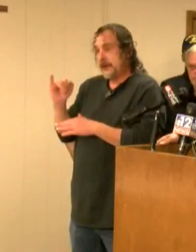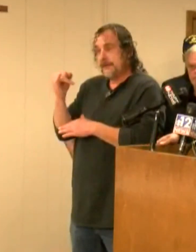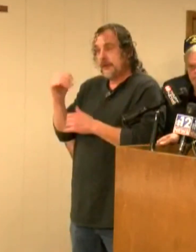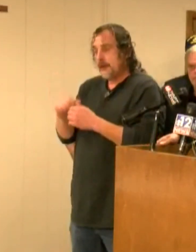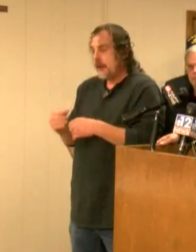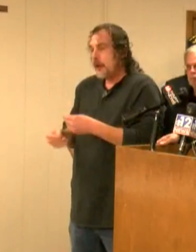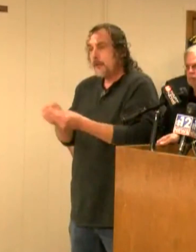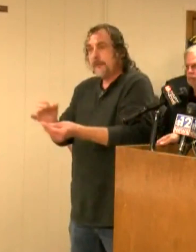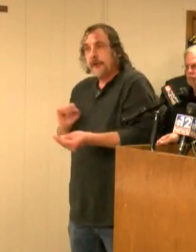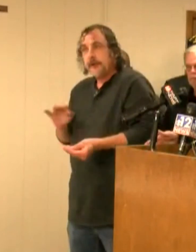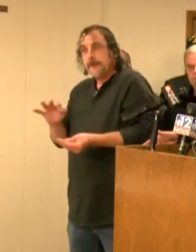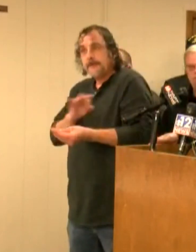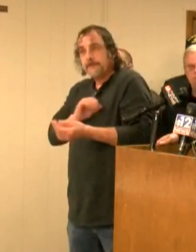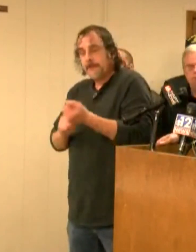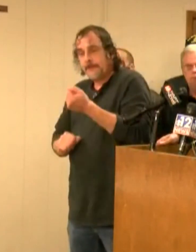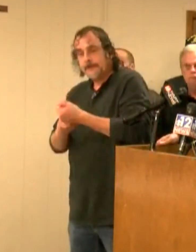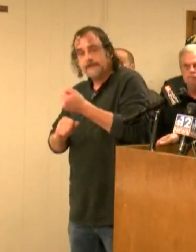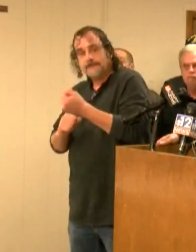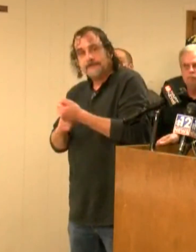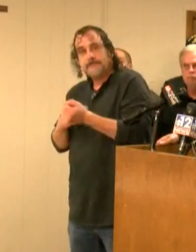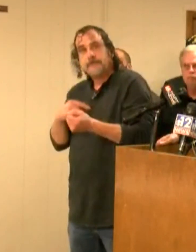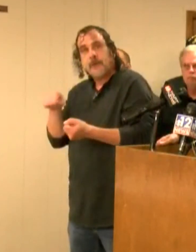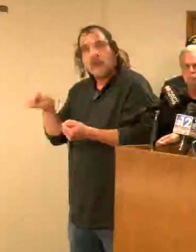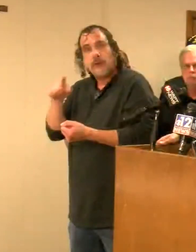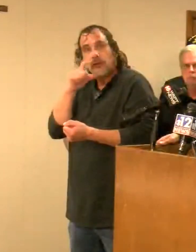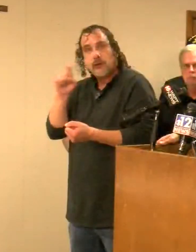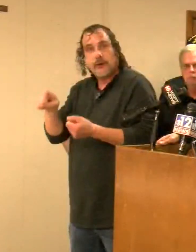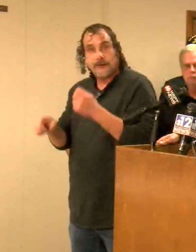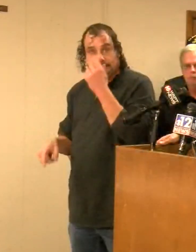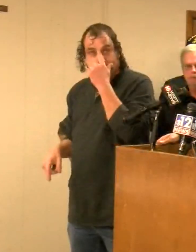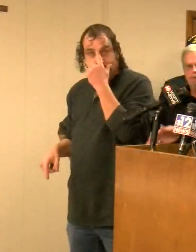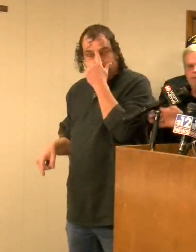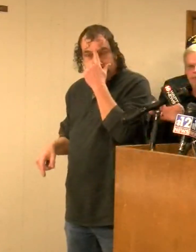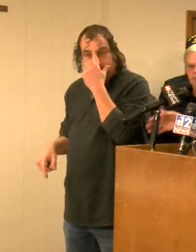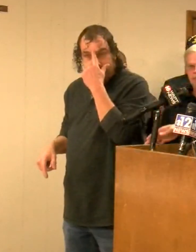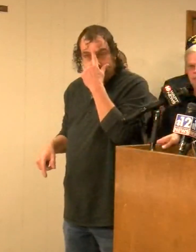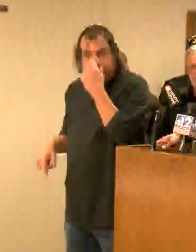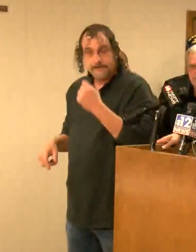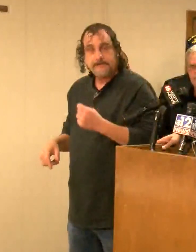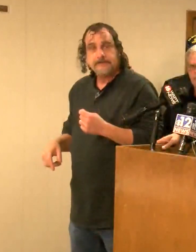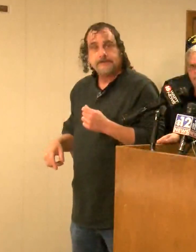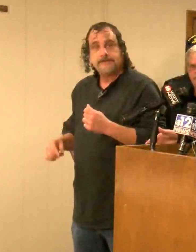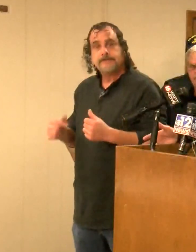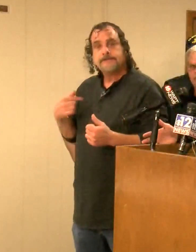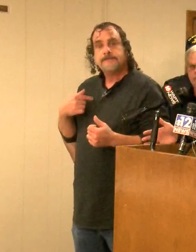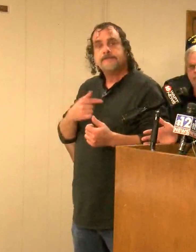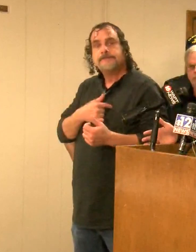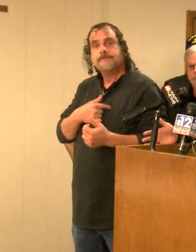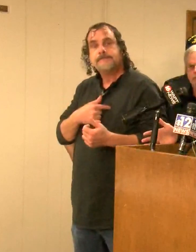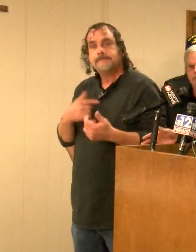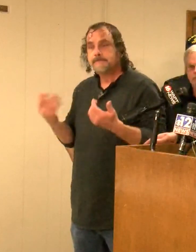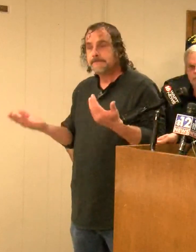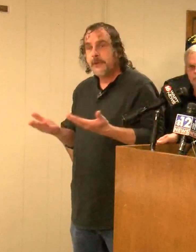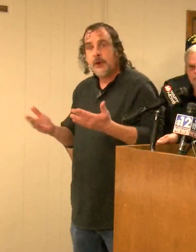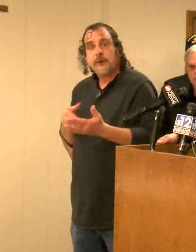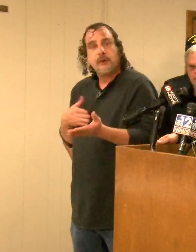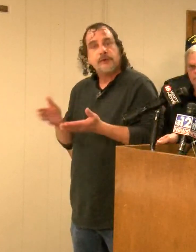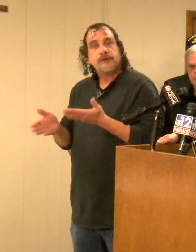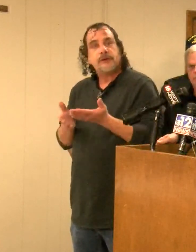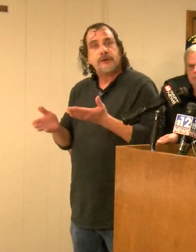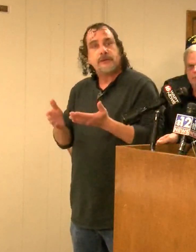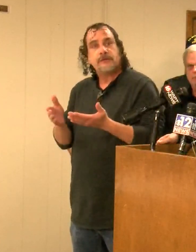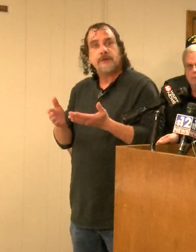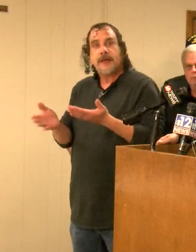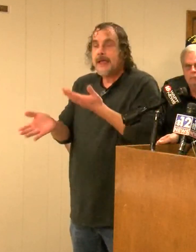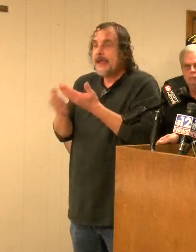providing staff to support the needs of those individuals. You know, we're here to serve.